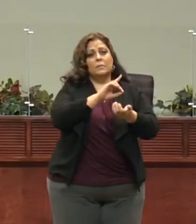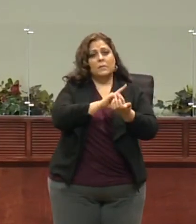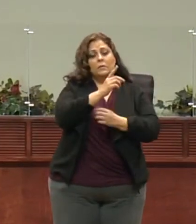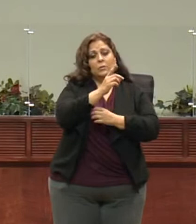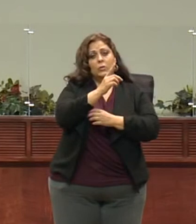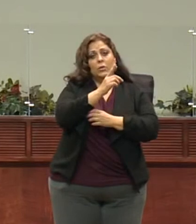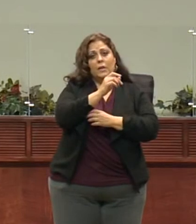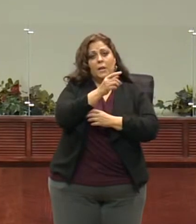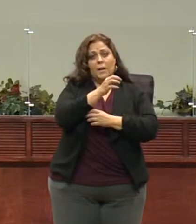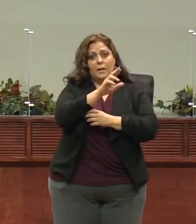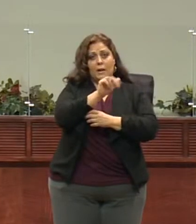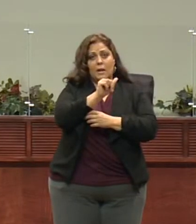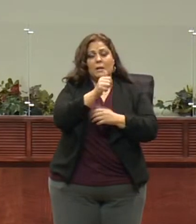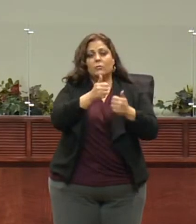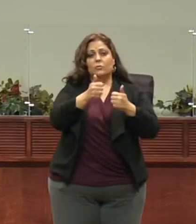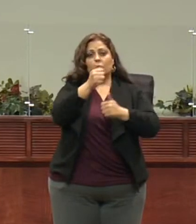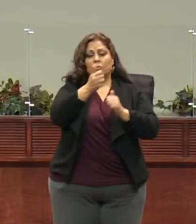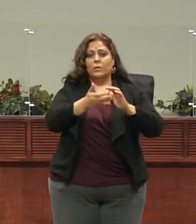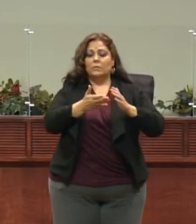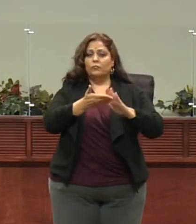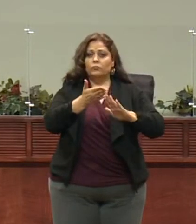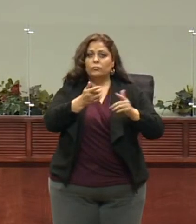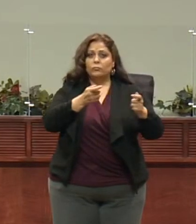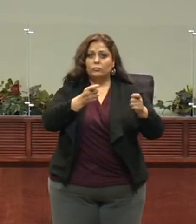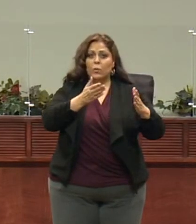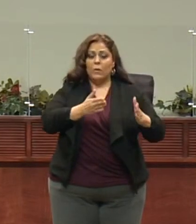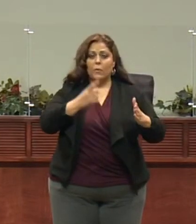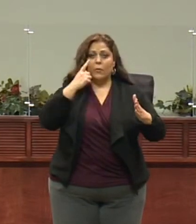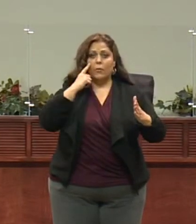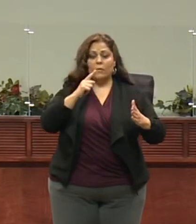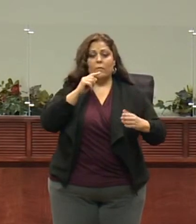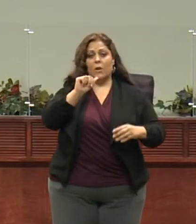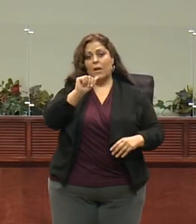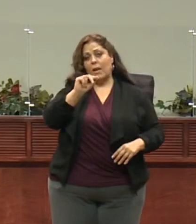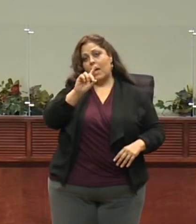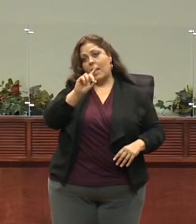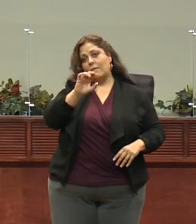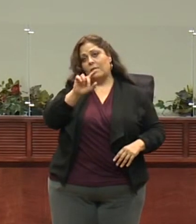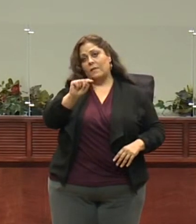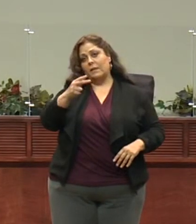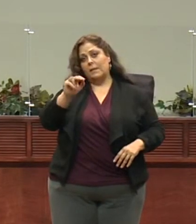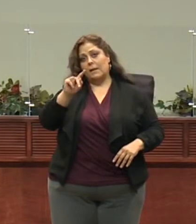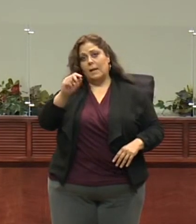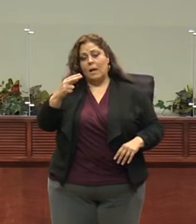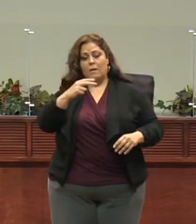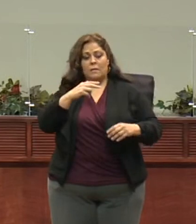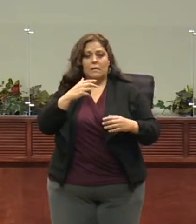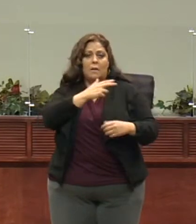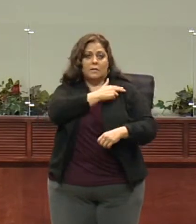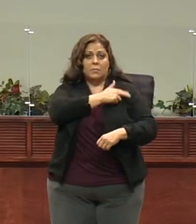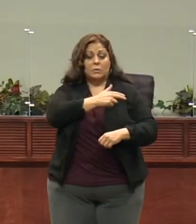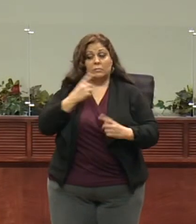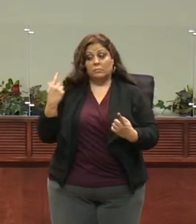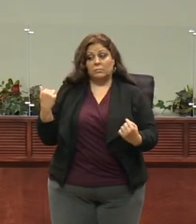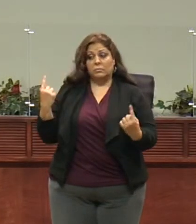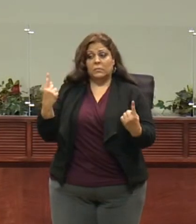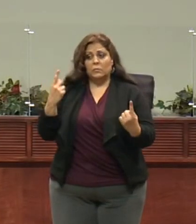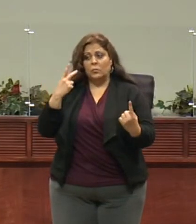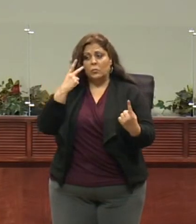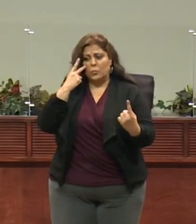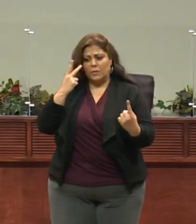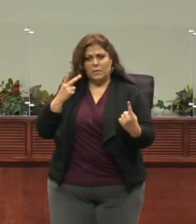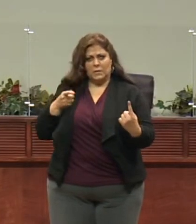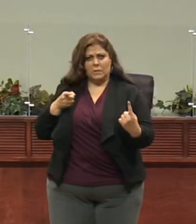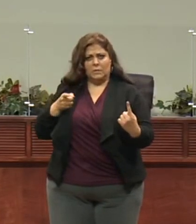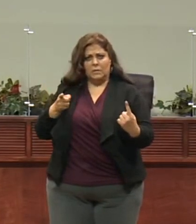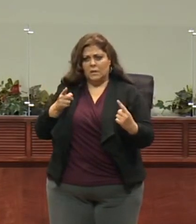Orlando. So unfortunately, we have continued to see a significant increase in the